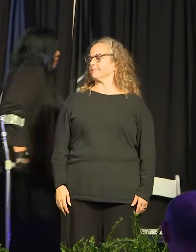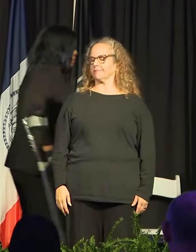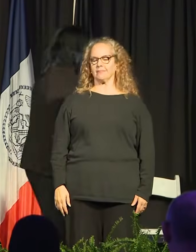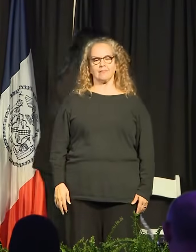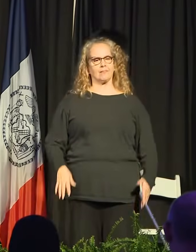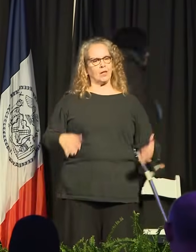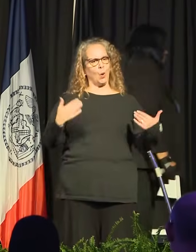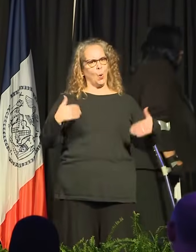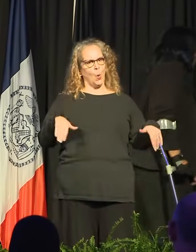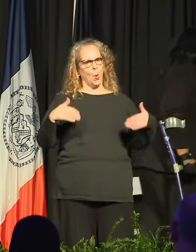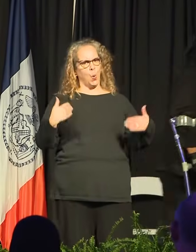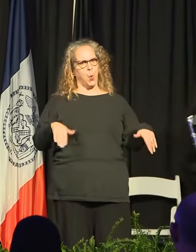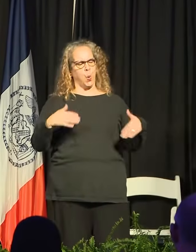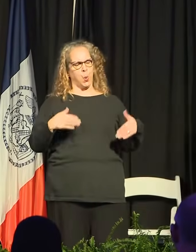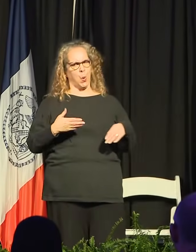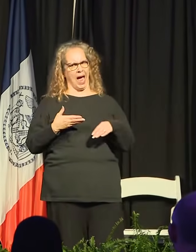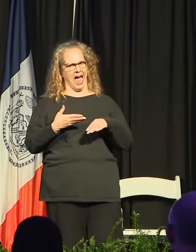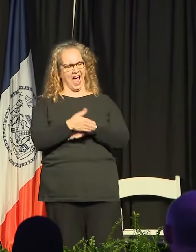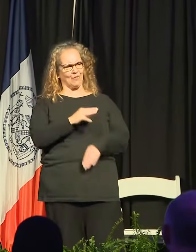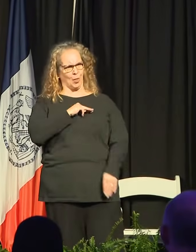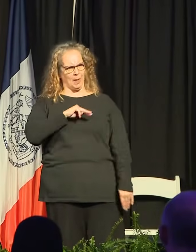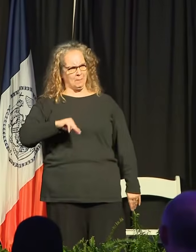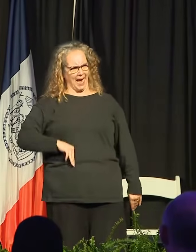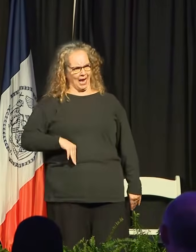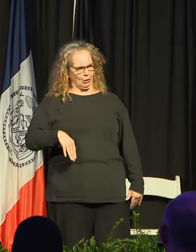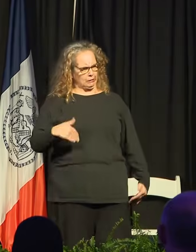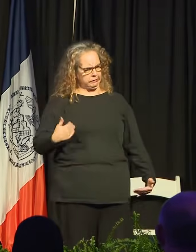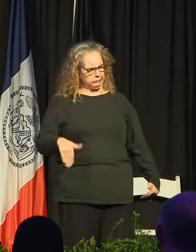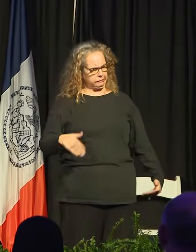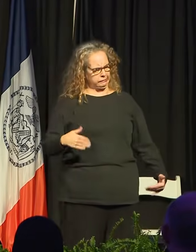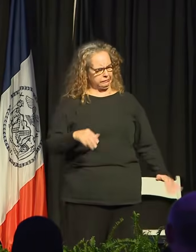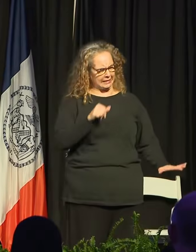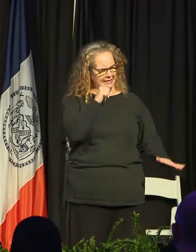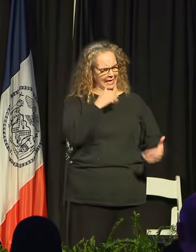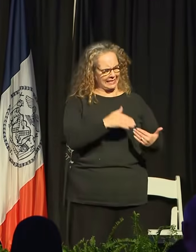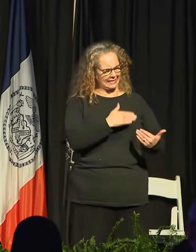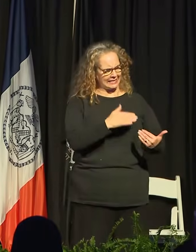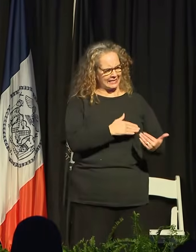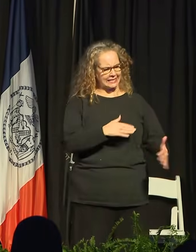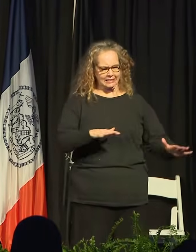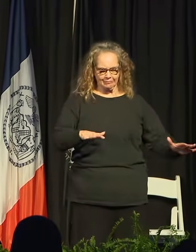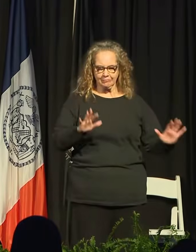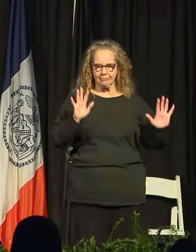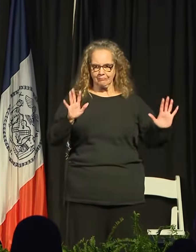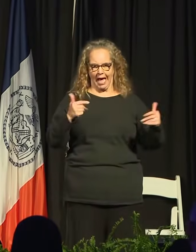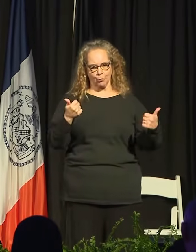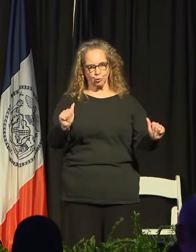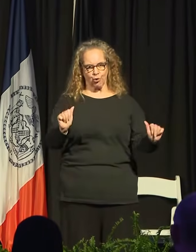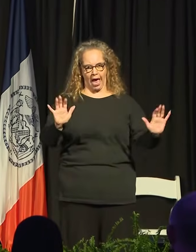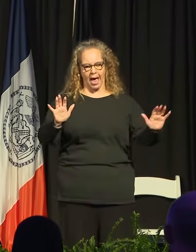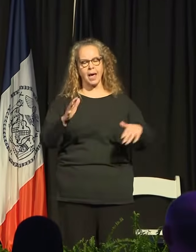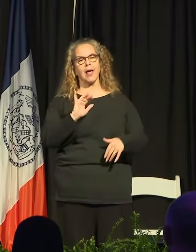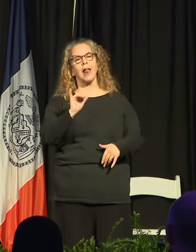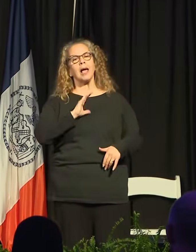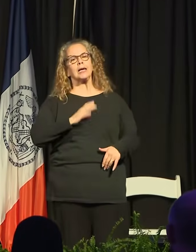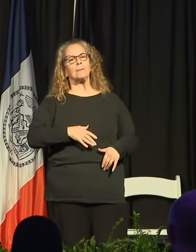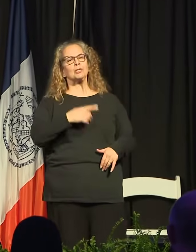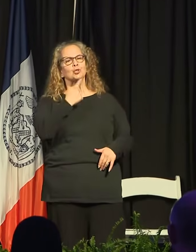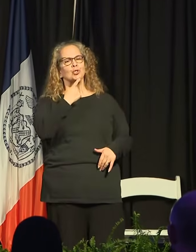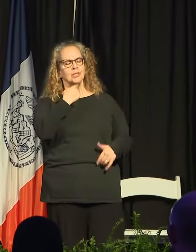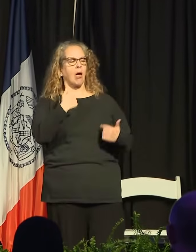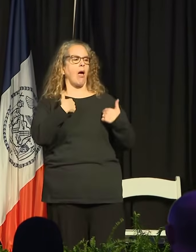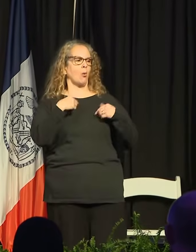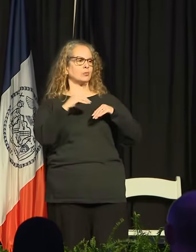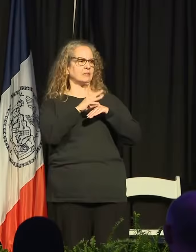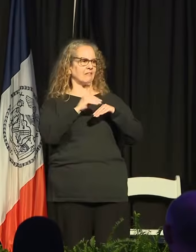Boy, it's hard to bat cleanup after the mayor and the commissioner, but I'll give it a try. As the commissioner said, I'm a senior advisor at City